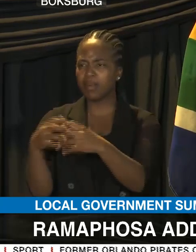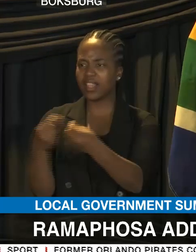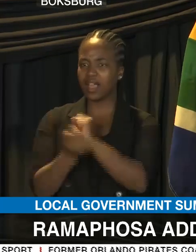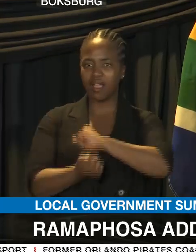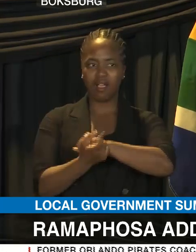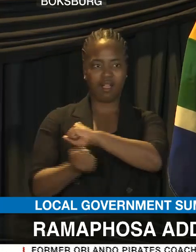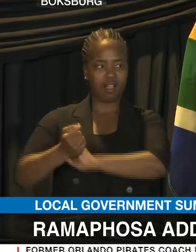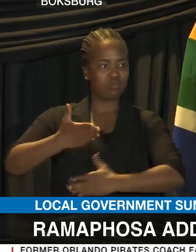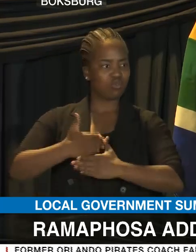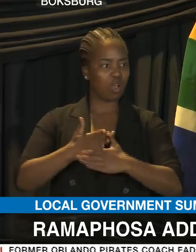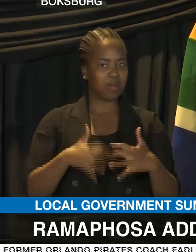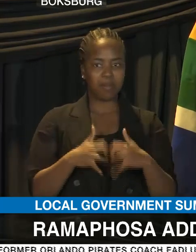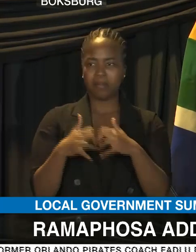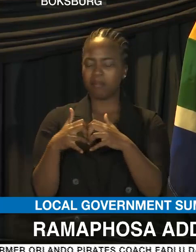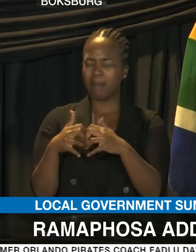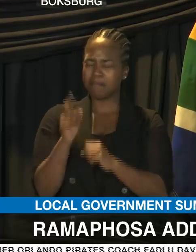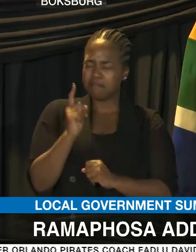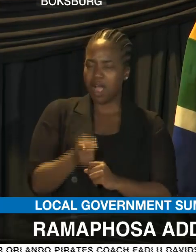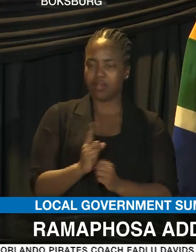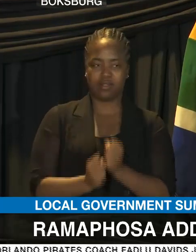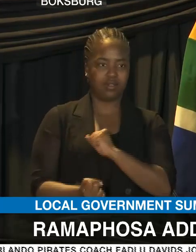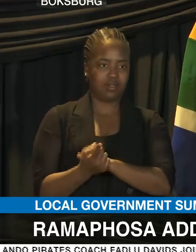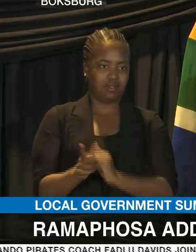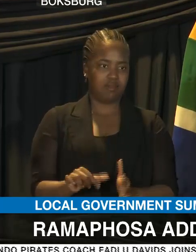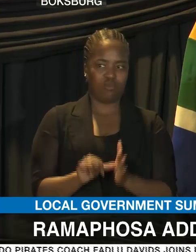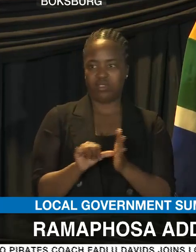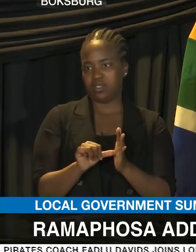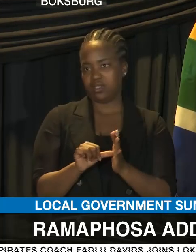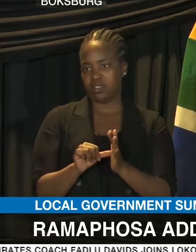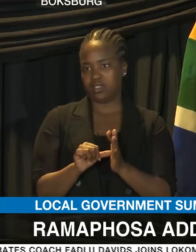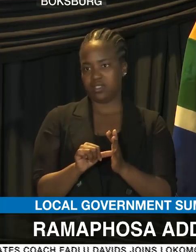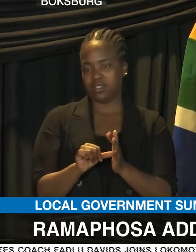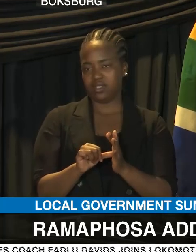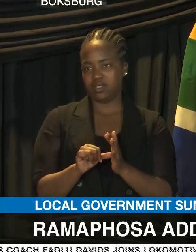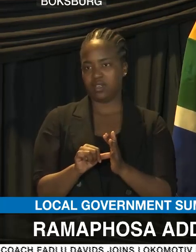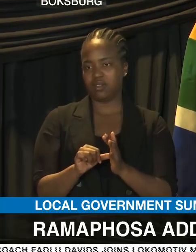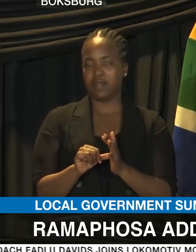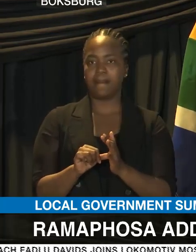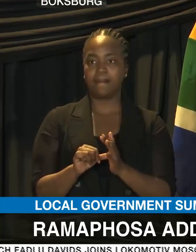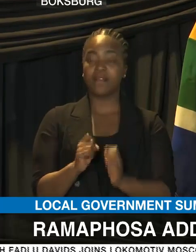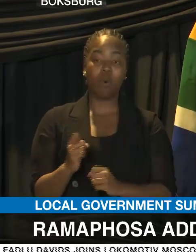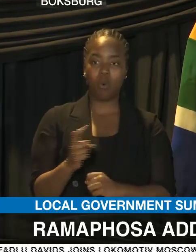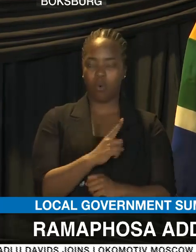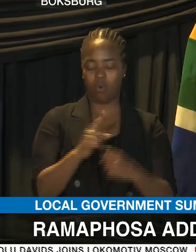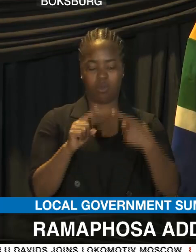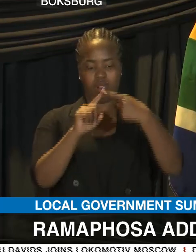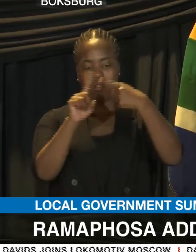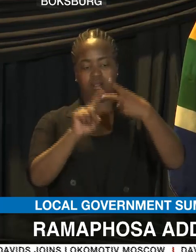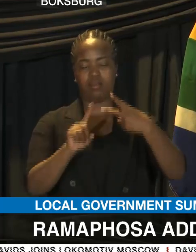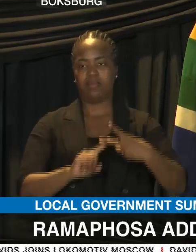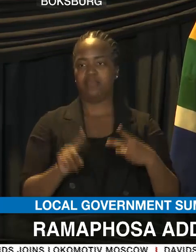creating jobs must be at the center of the efforts of all spheres of our